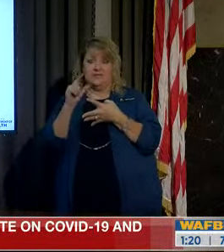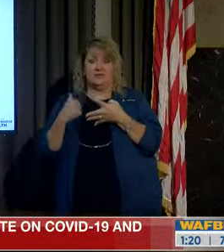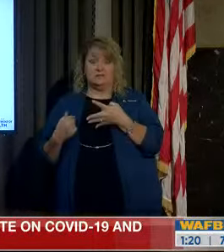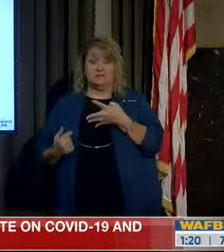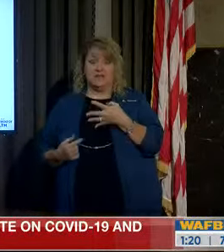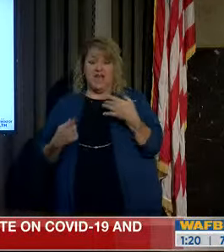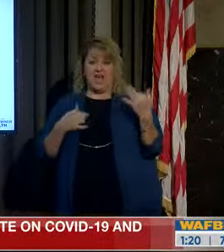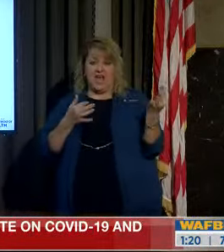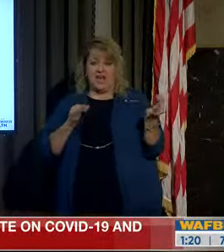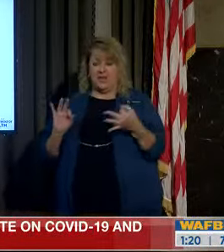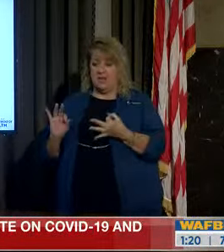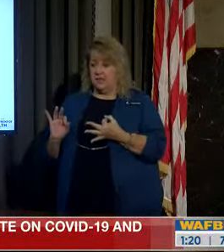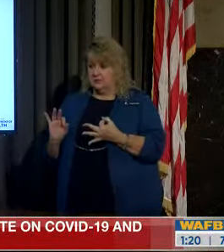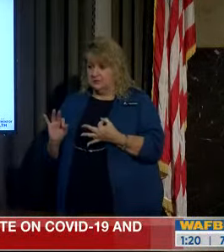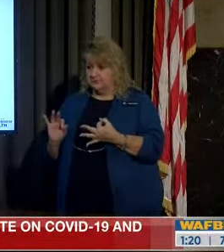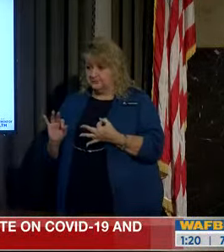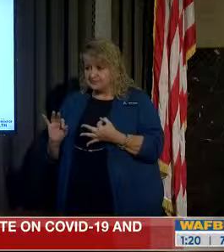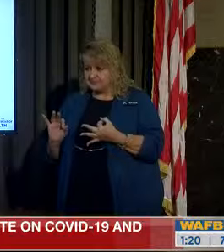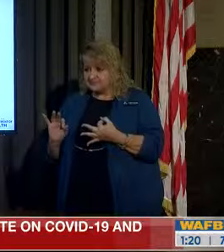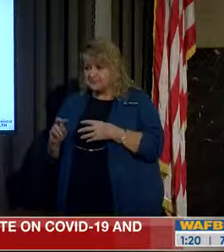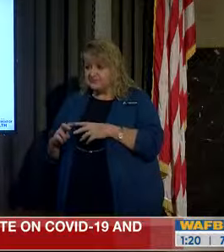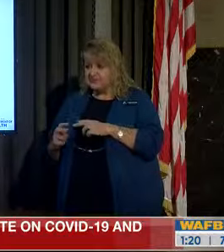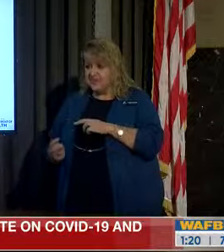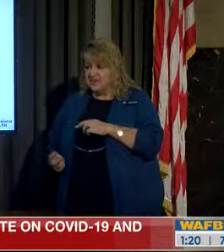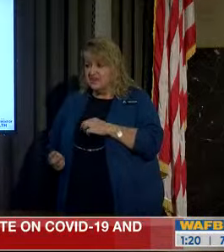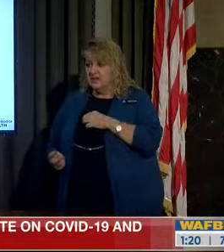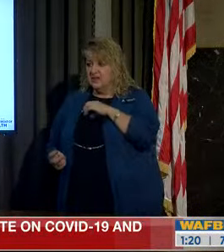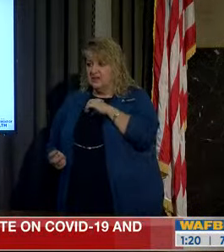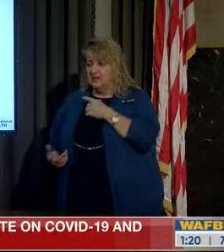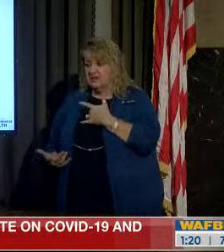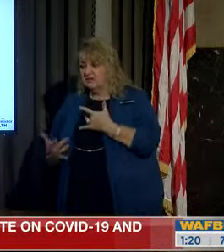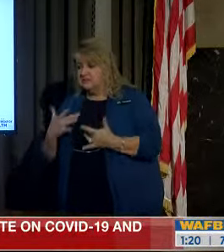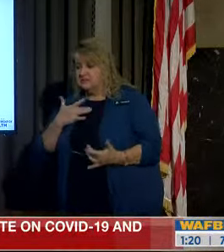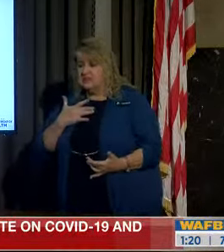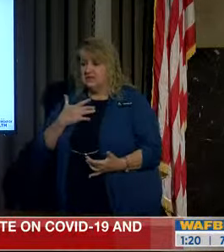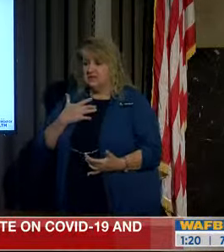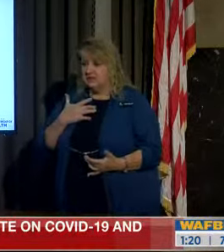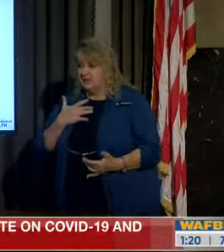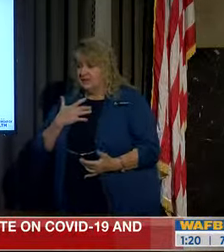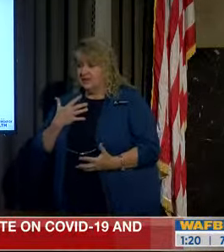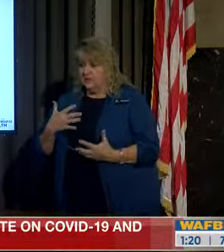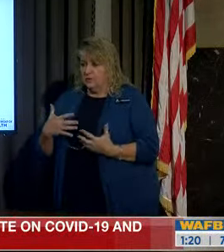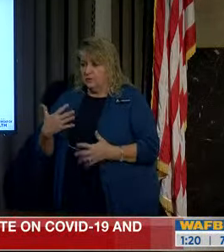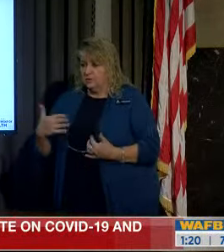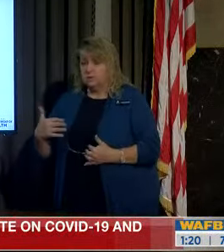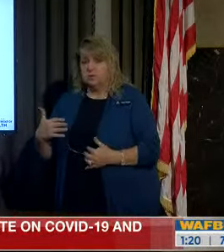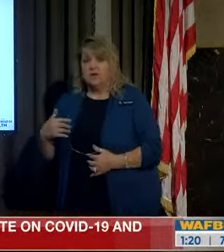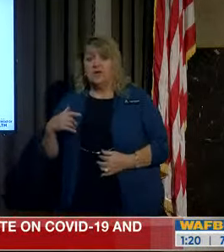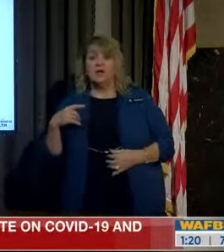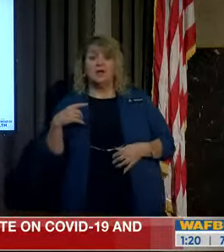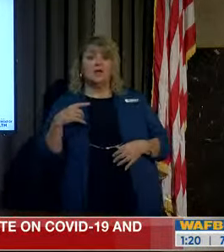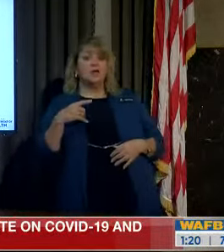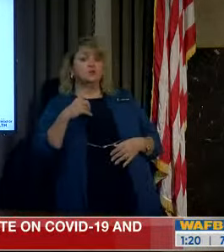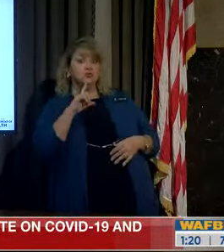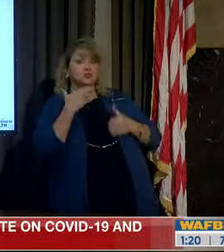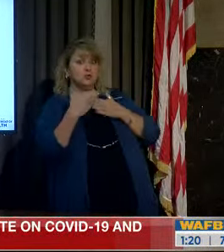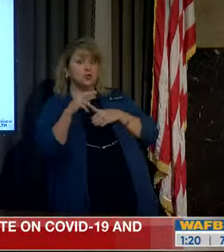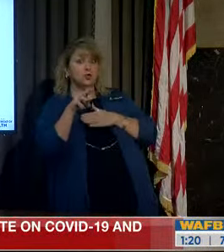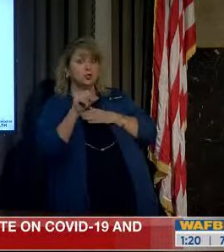one to be encouraged that we have peaked and are coming down, but we're nowhere close to being out of the woods yet. There still is